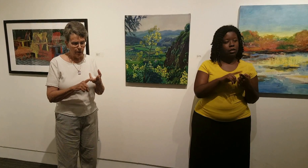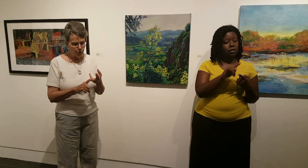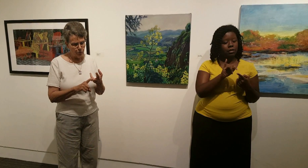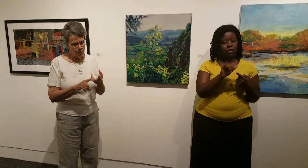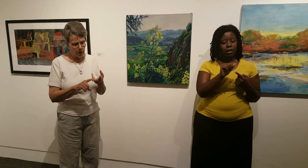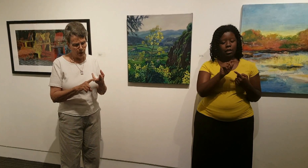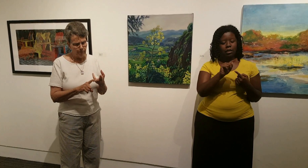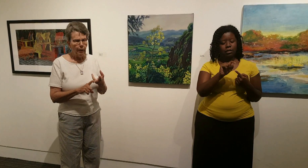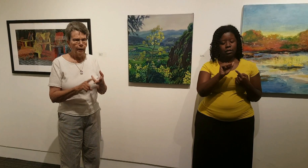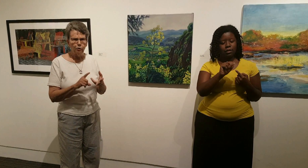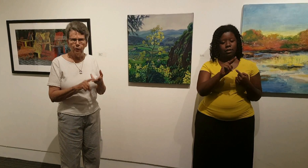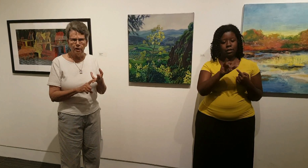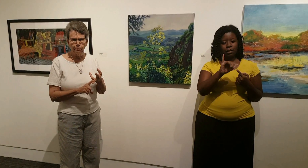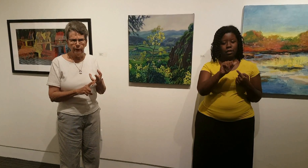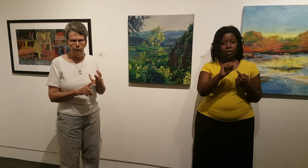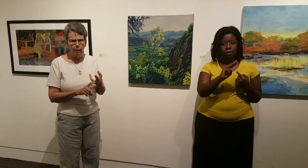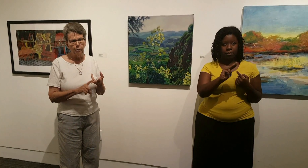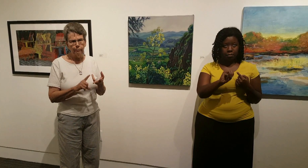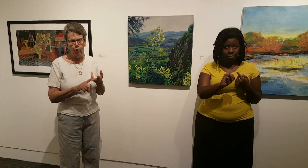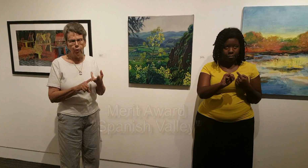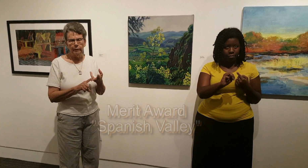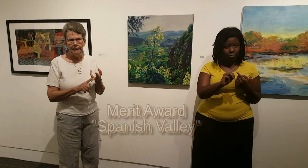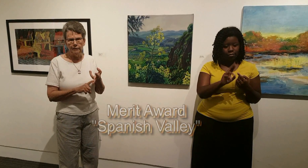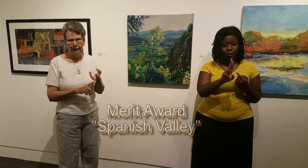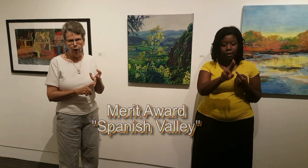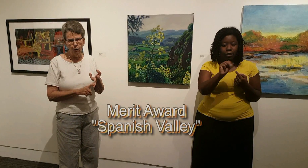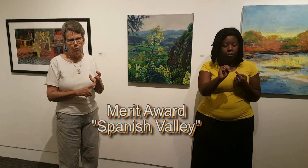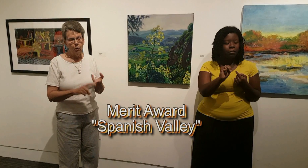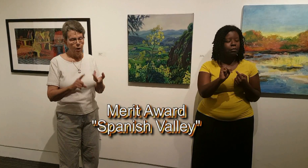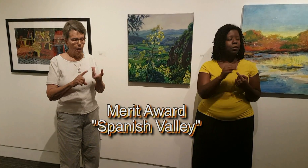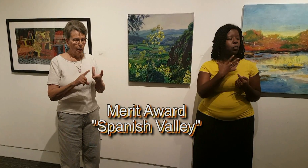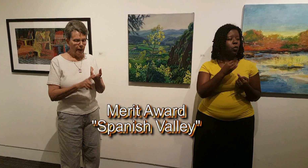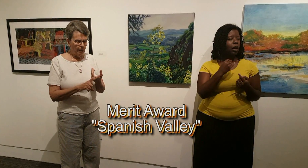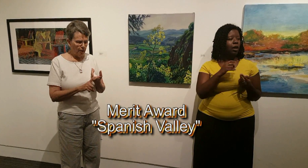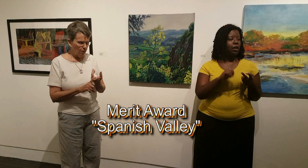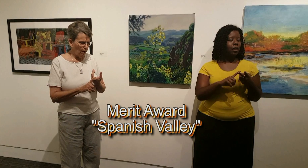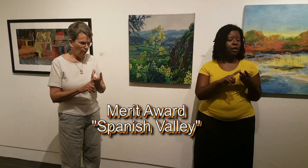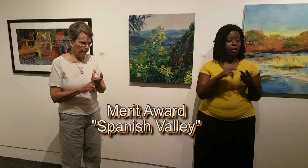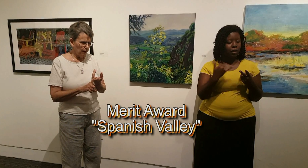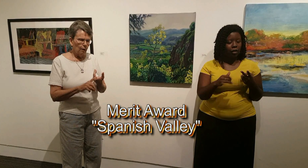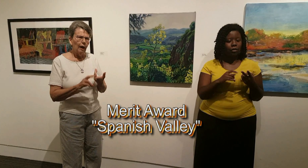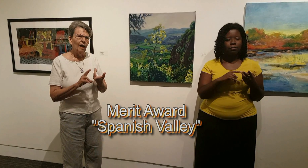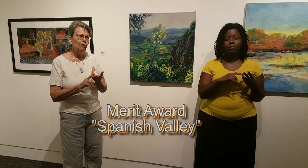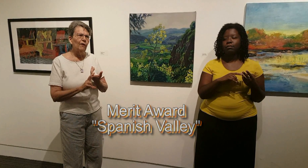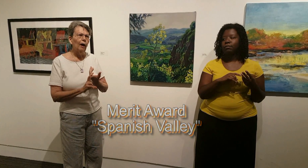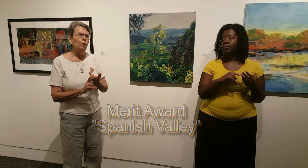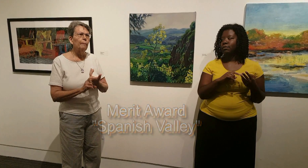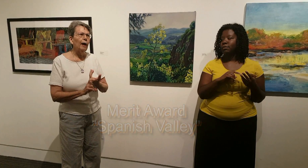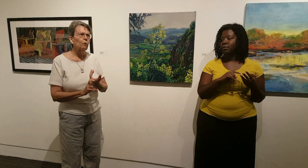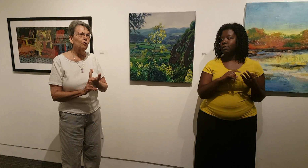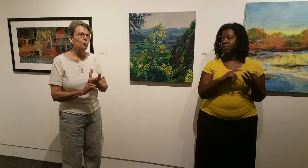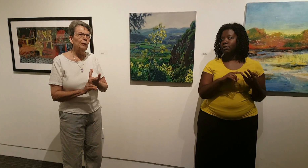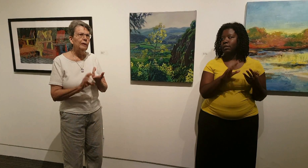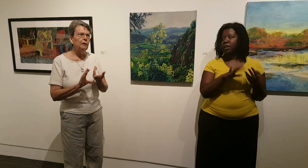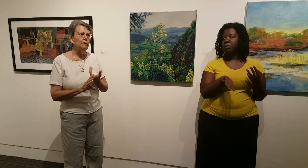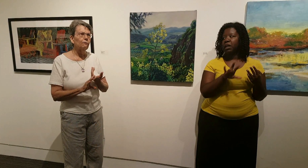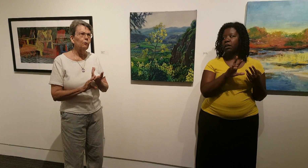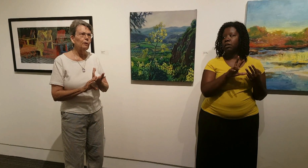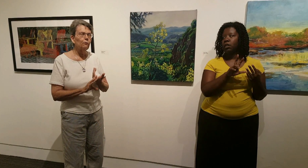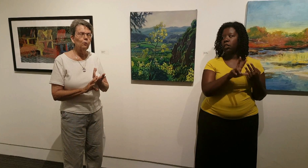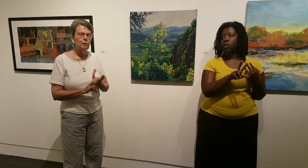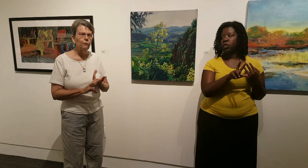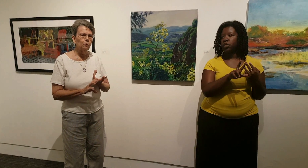white. It includes a transparent permanent yellow. I have